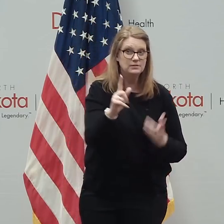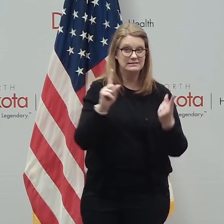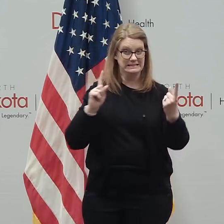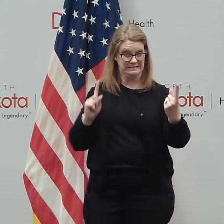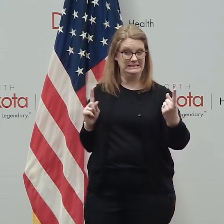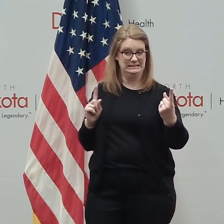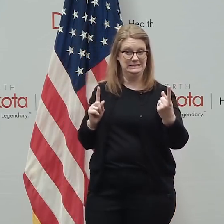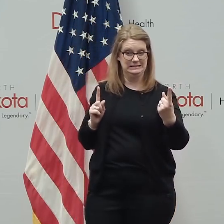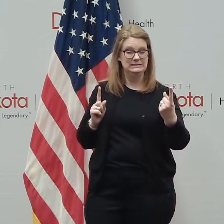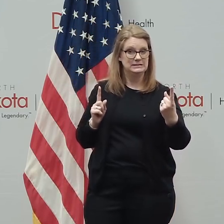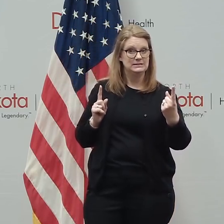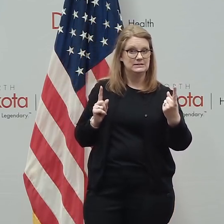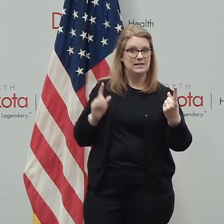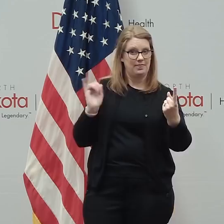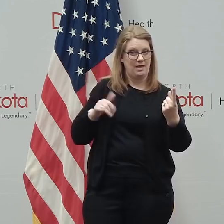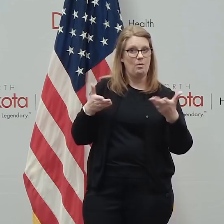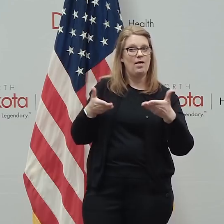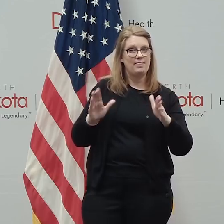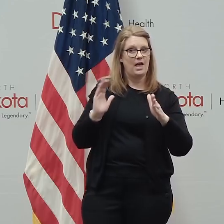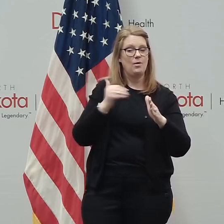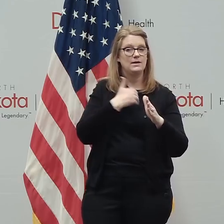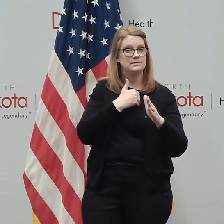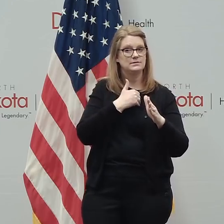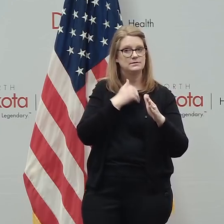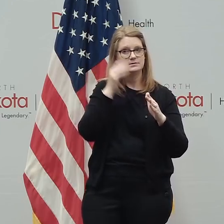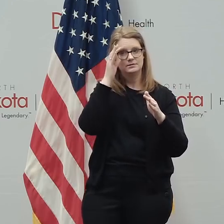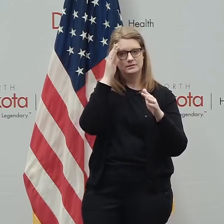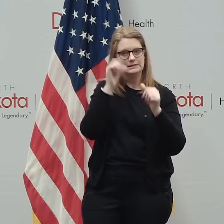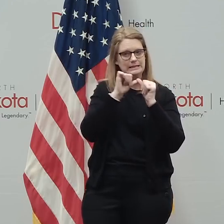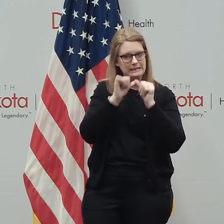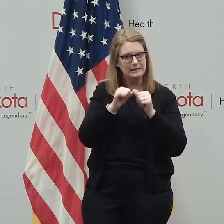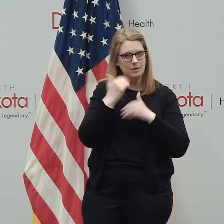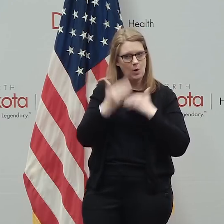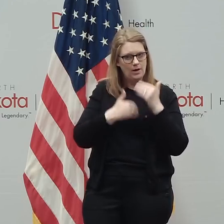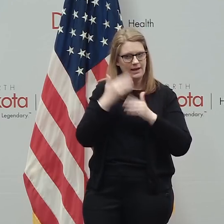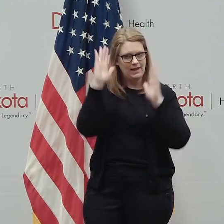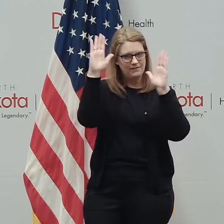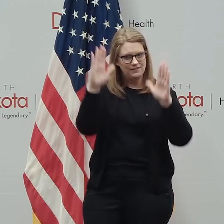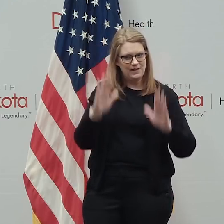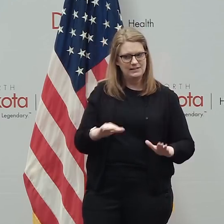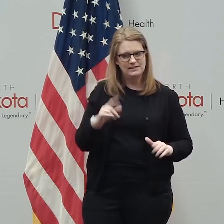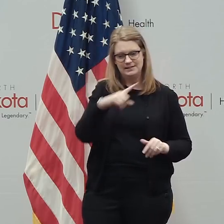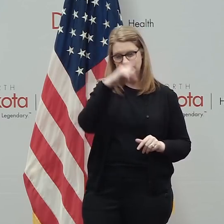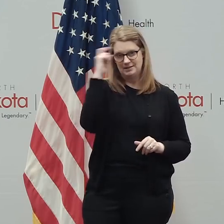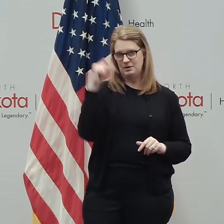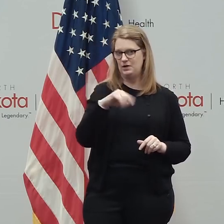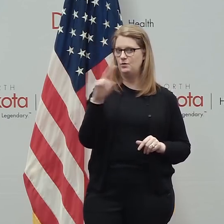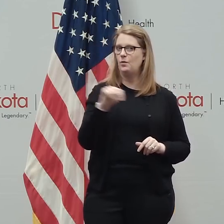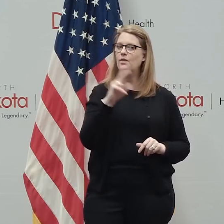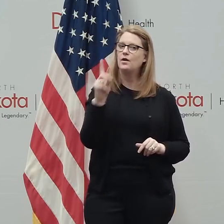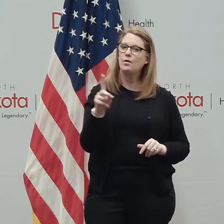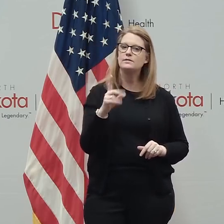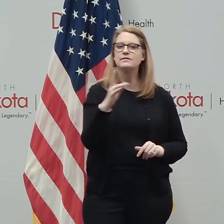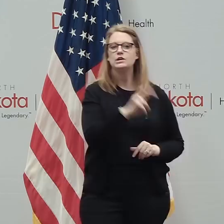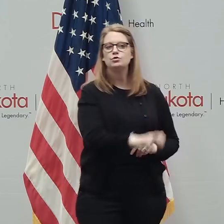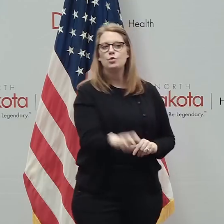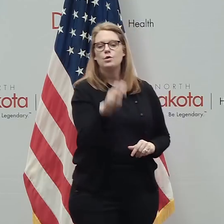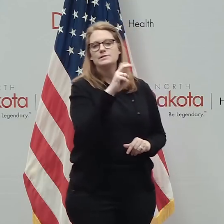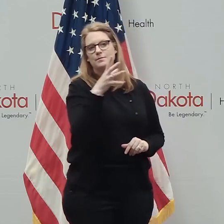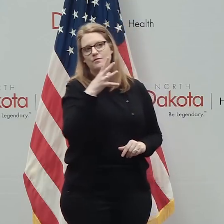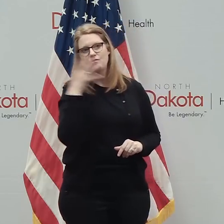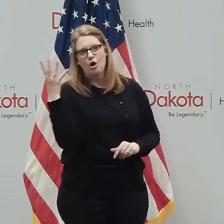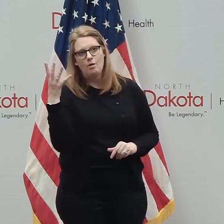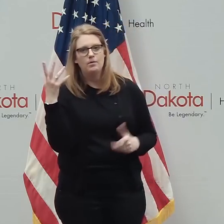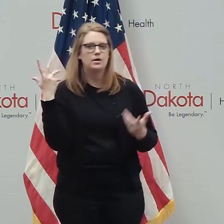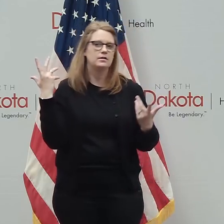it, because that's going to allow us to keep going and have a fantastic summer in North Dakota, whether it's for tourism, whether it's for farming,